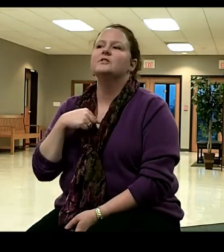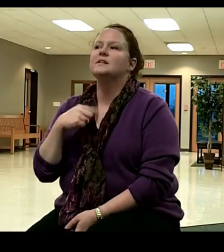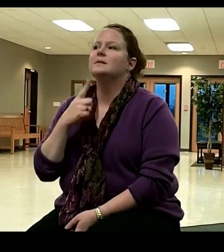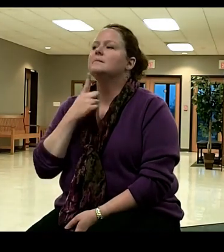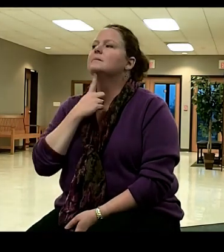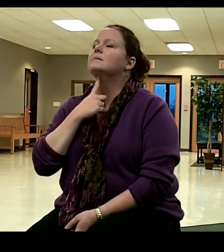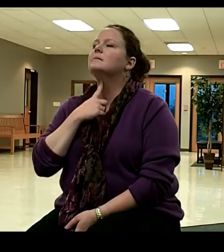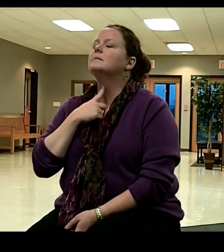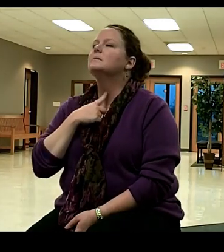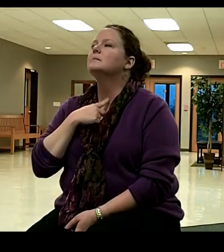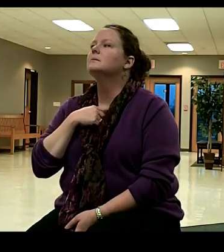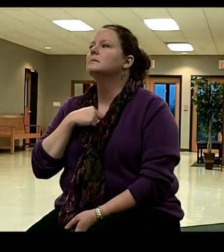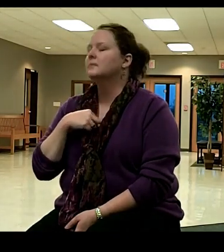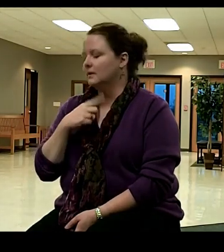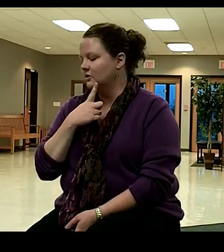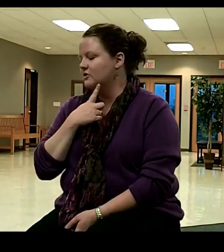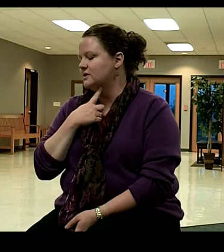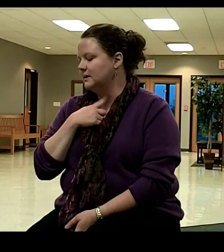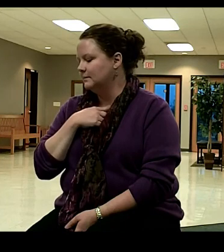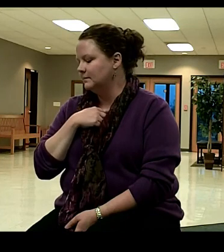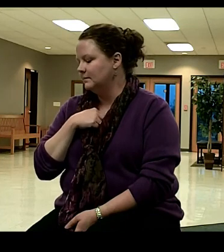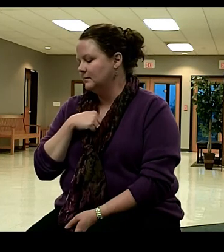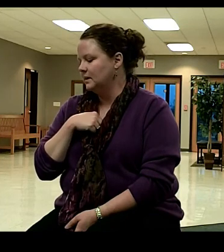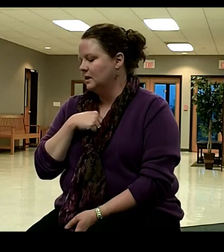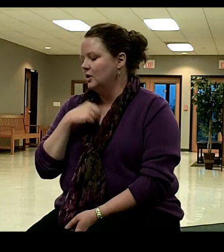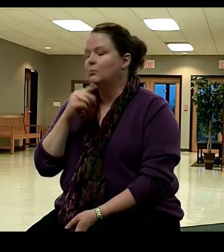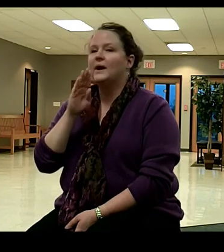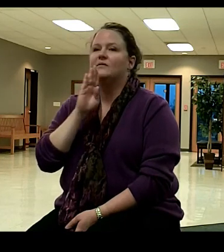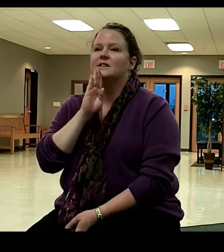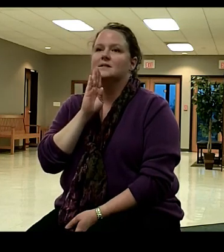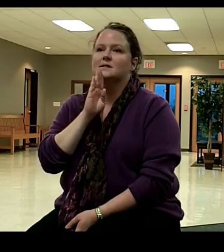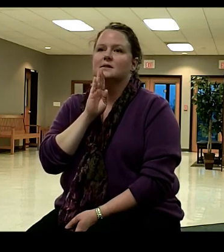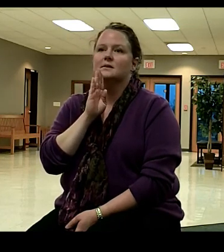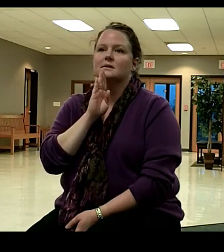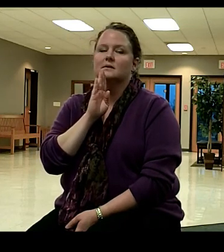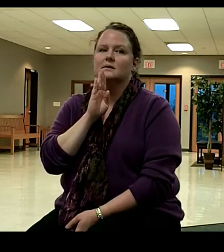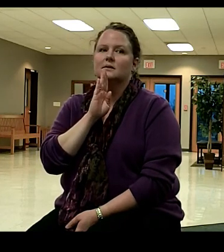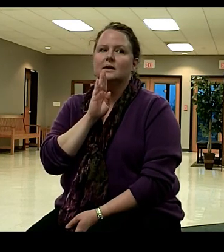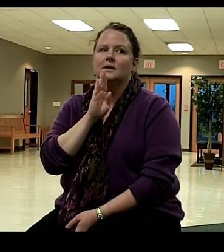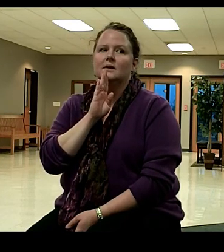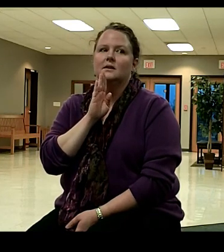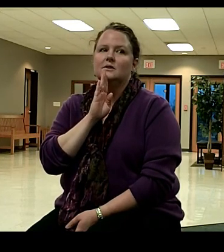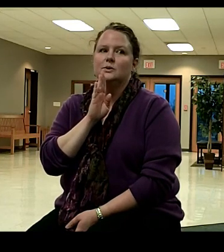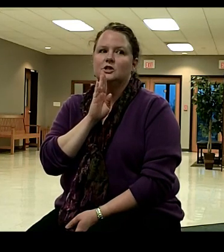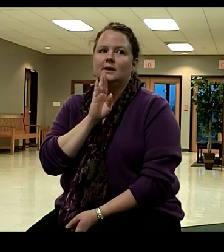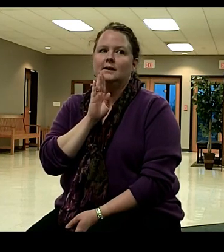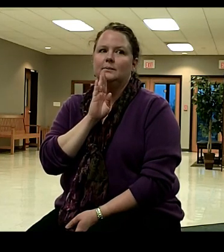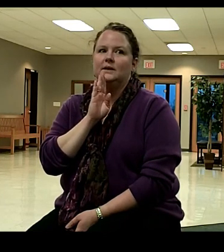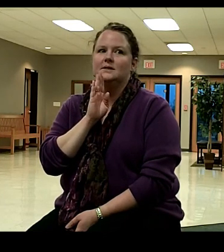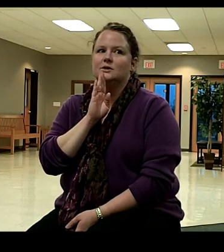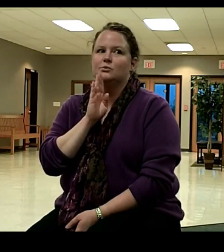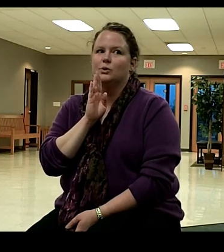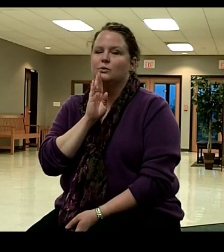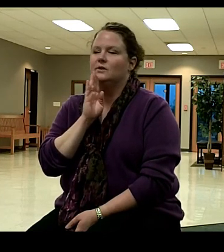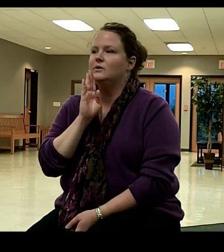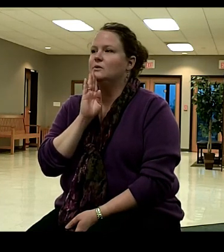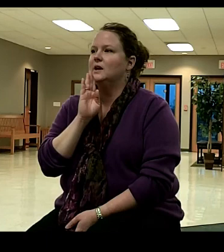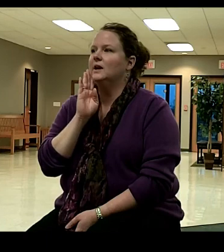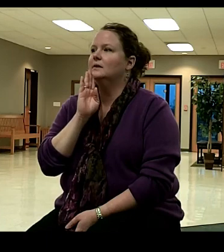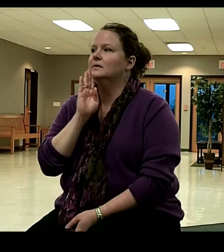Thirsty. Thirsty. Breakfast. Do it gently, please. It's rude if you do not.